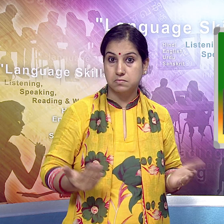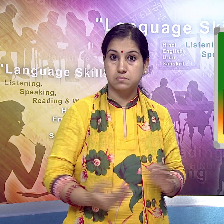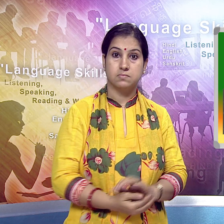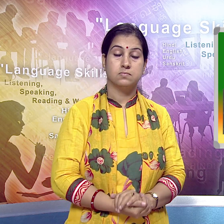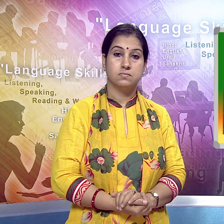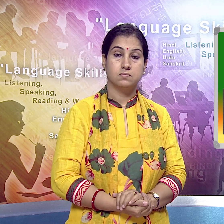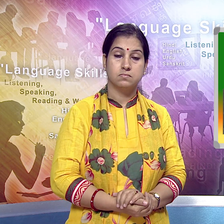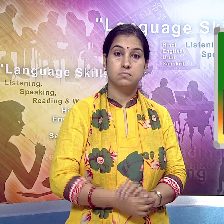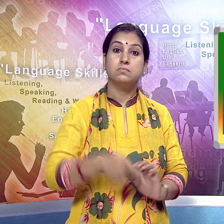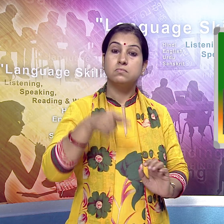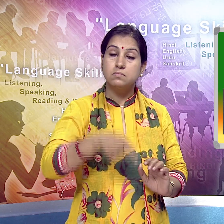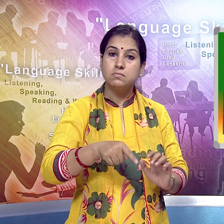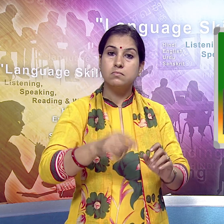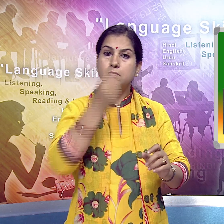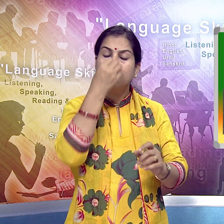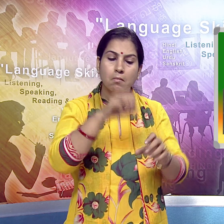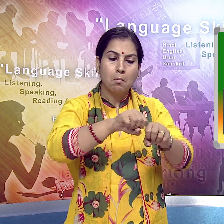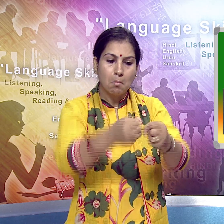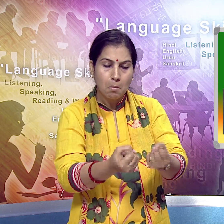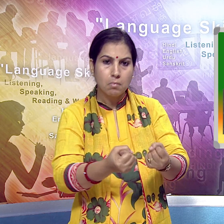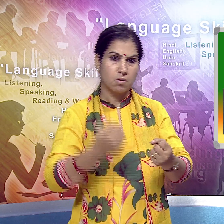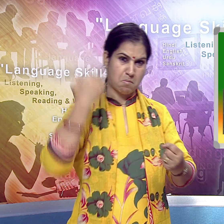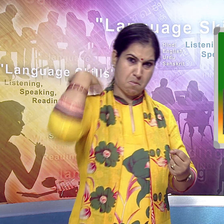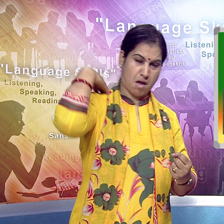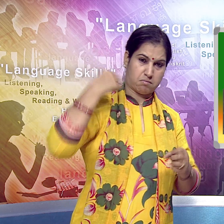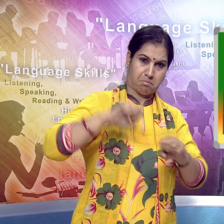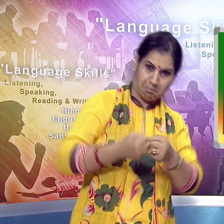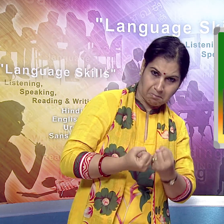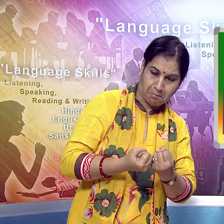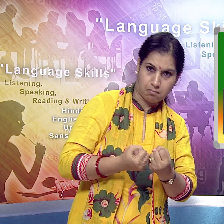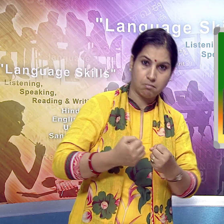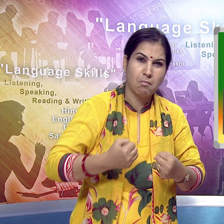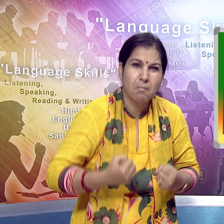That it can bend in your back. Also you can see